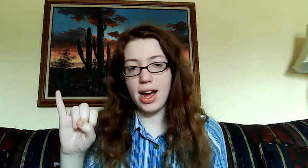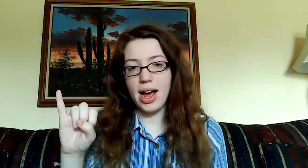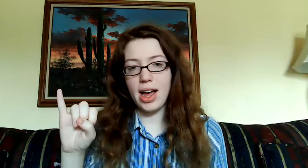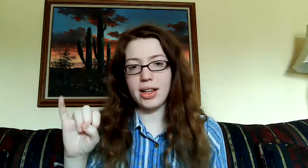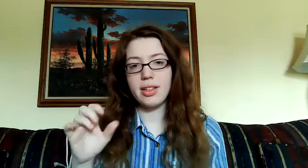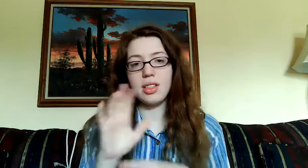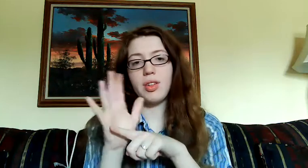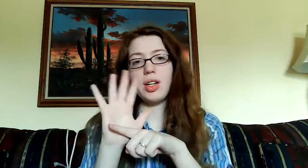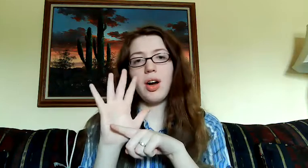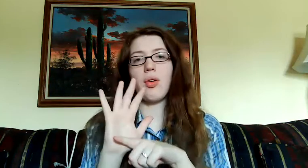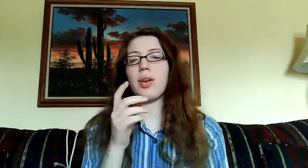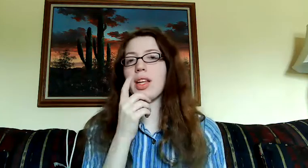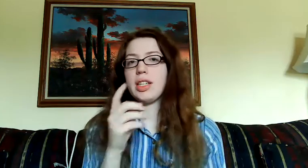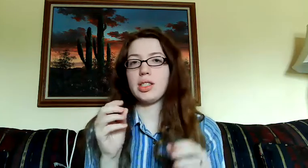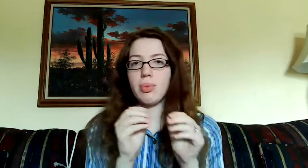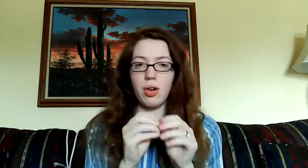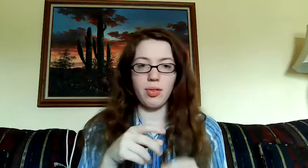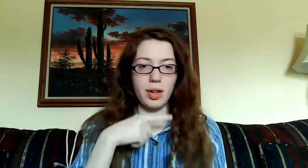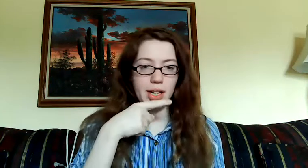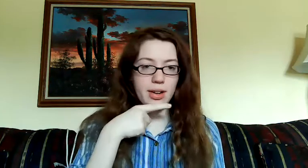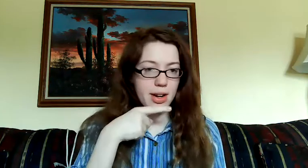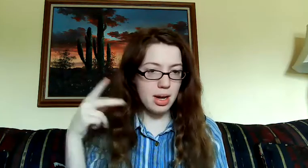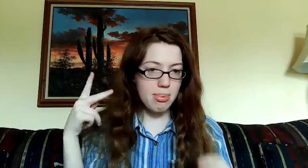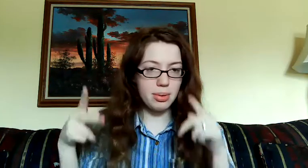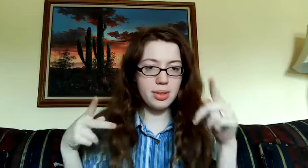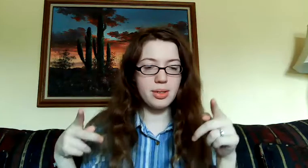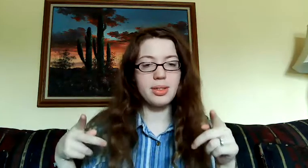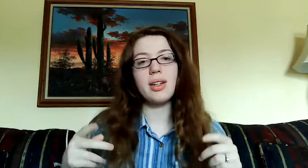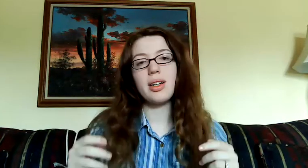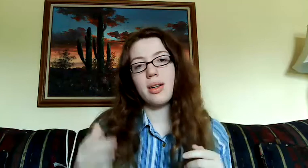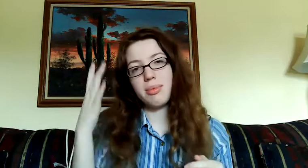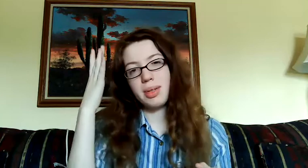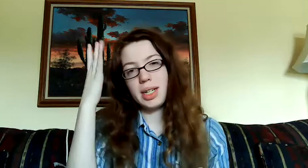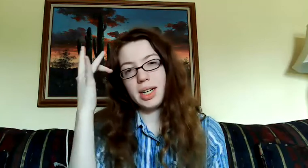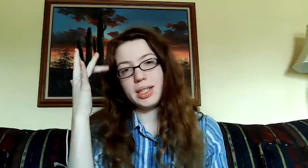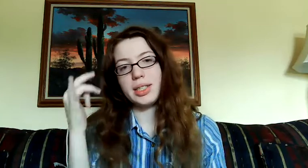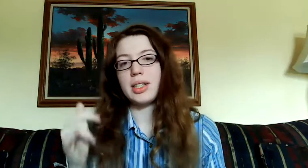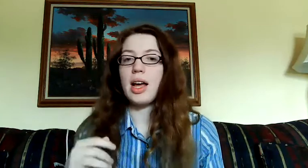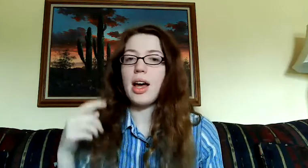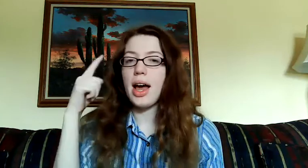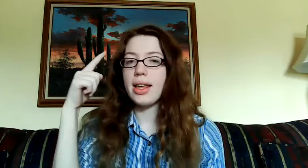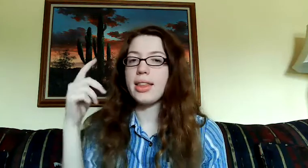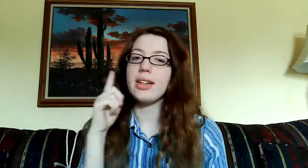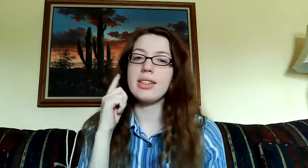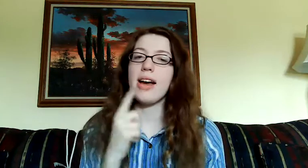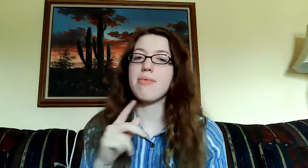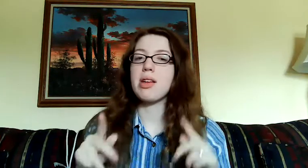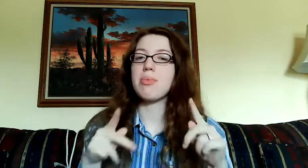FYI, this video really is more for hearing people because I think deaf people